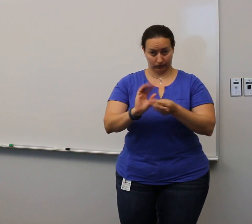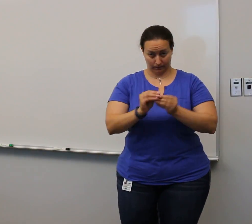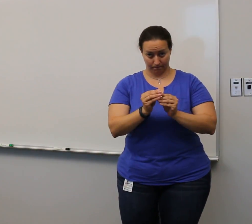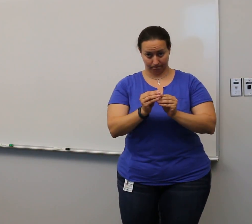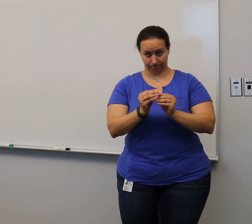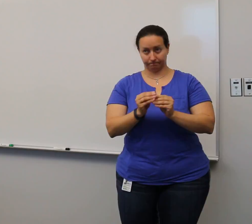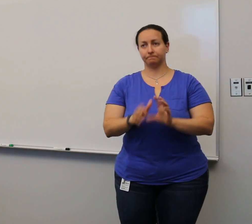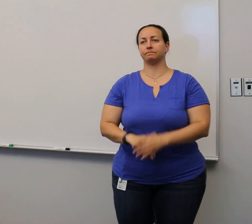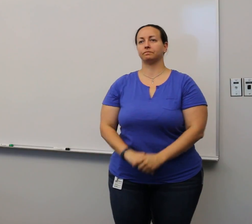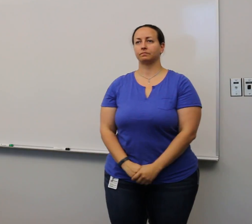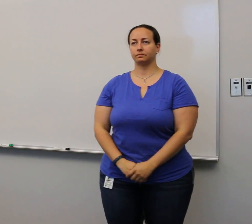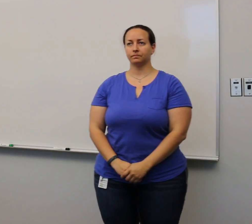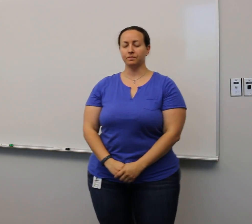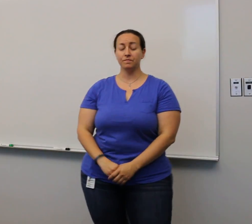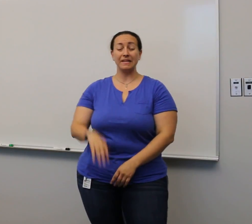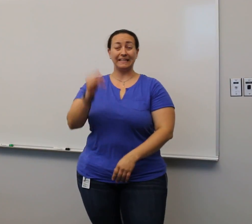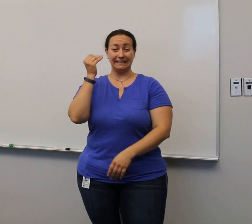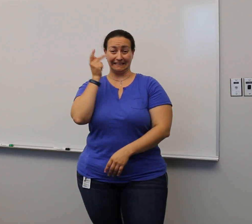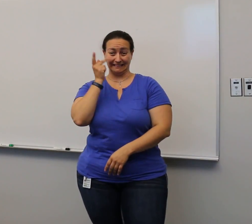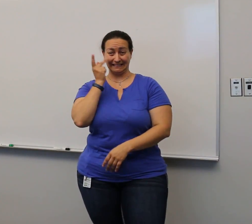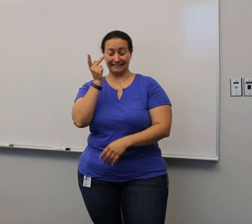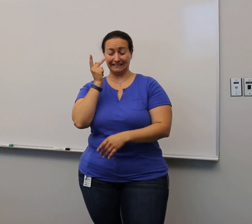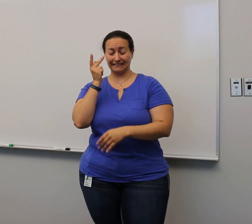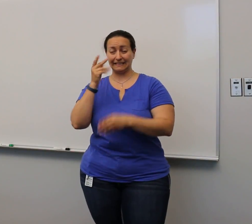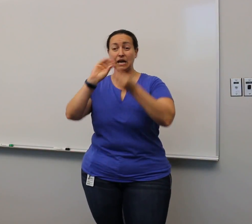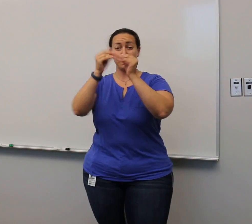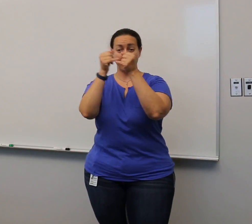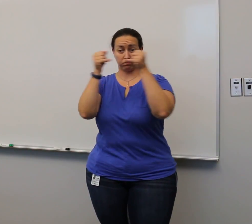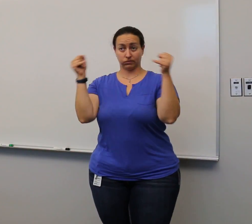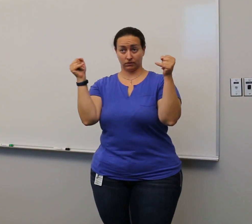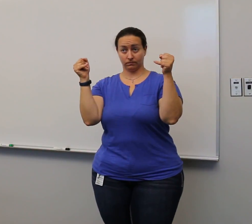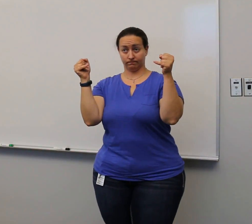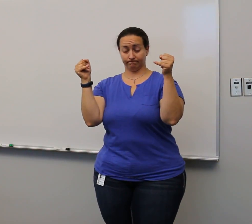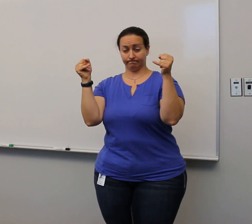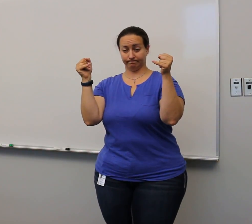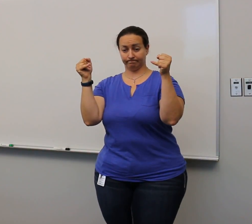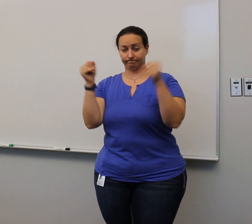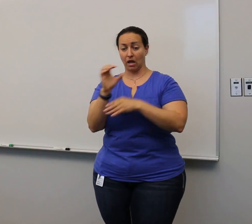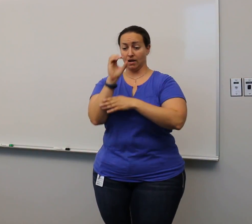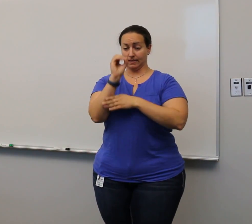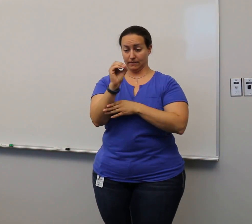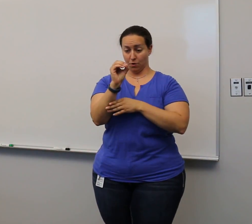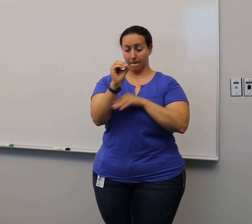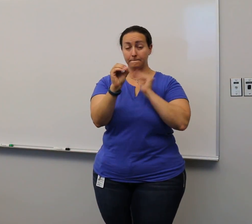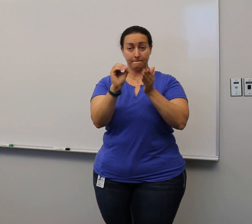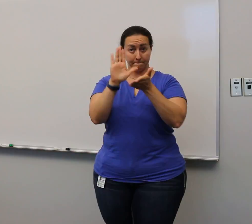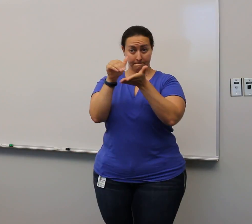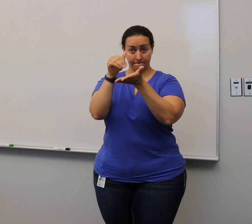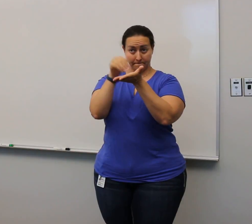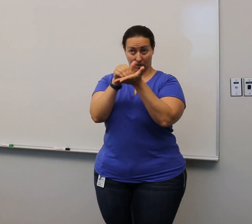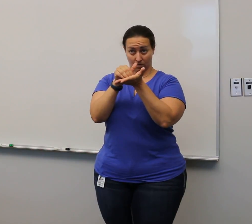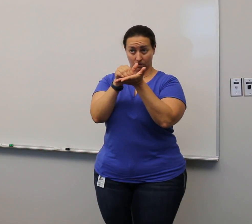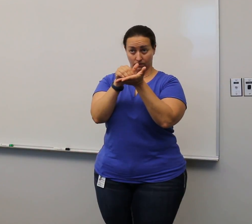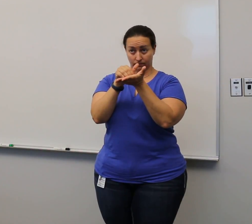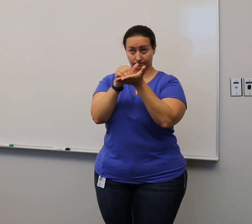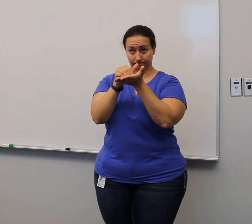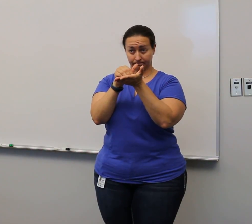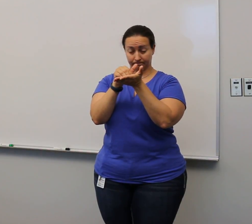line with 0 in the middle, the negative integers to the left of 0, and the